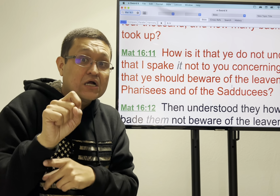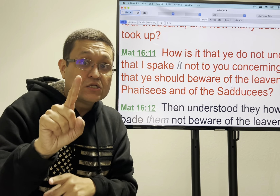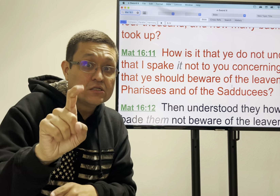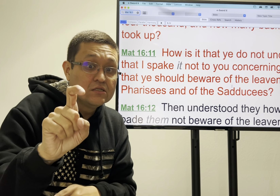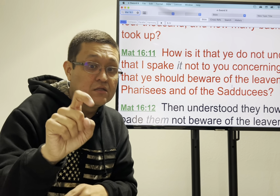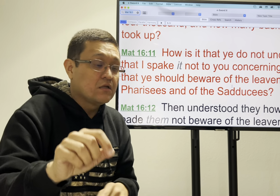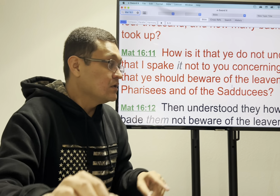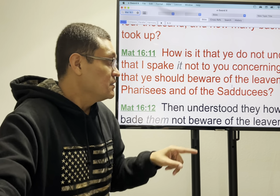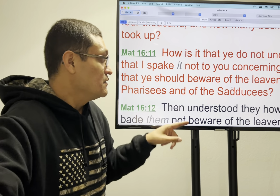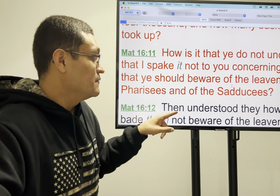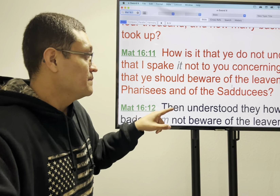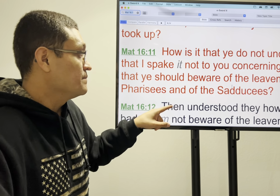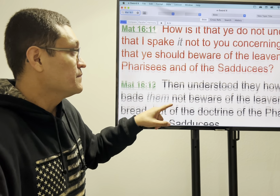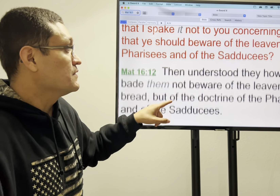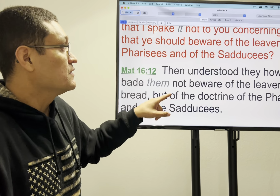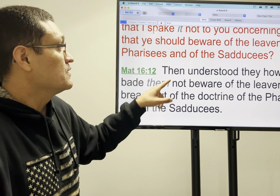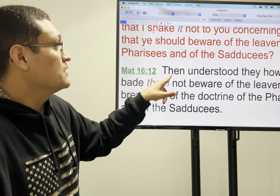and of the Sadducees.